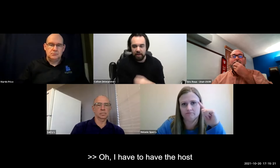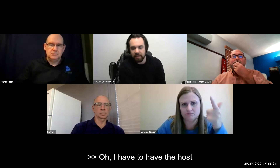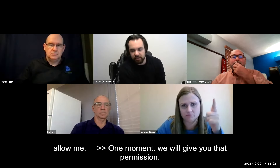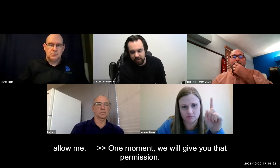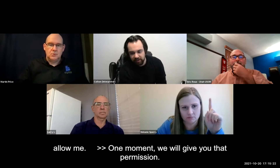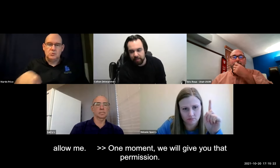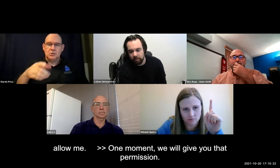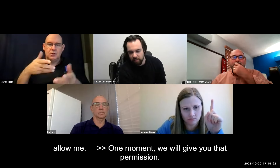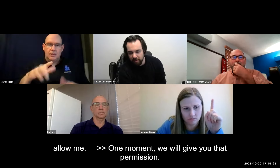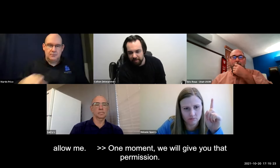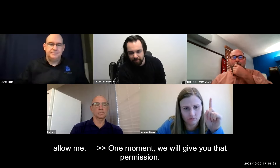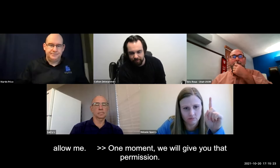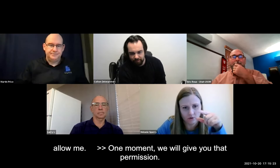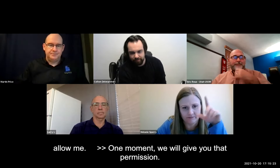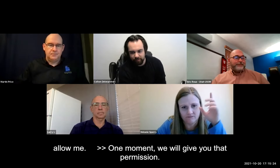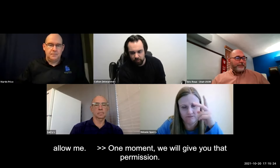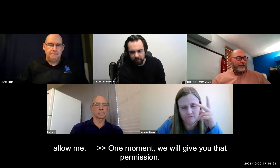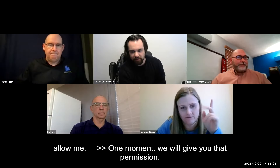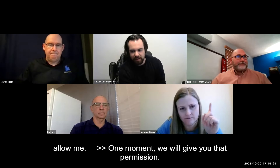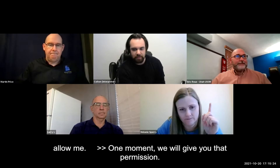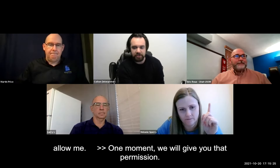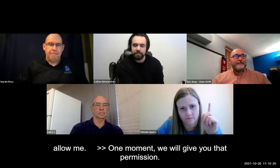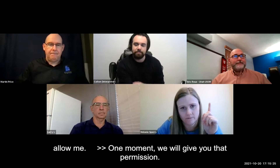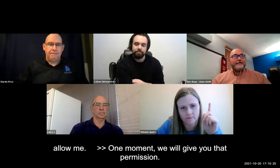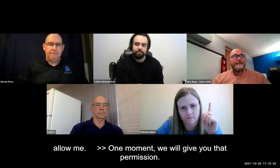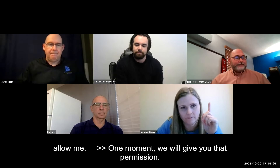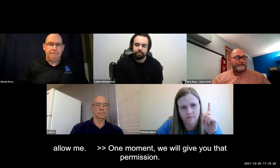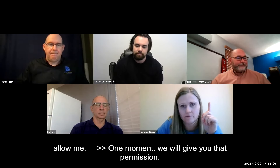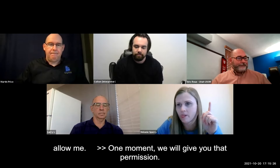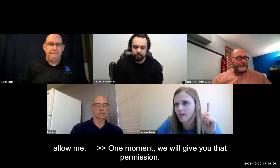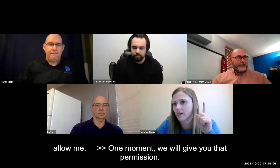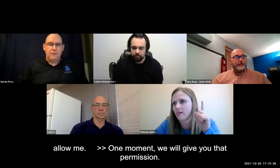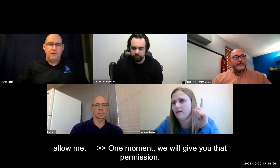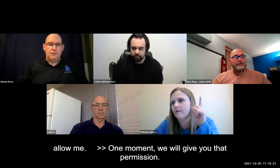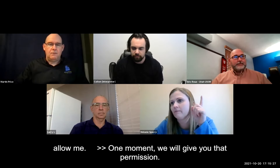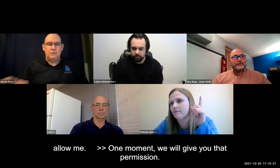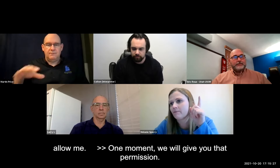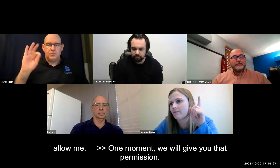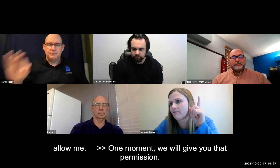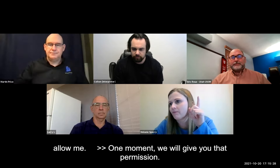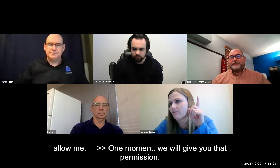Okay, yeah, we let her share screen. Yep, one moment. We'll give you that permission.